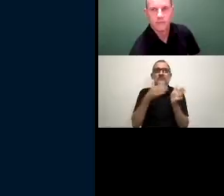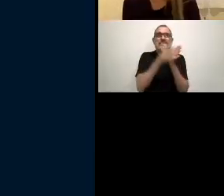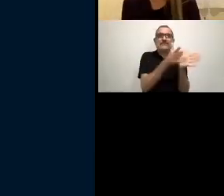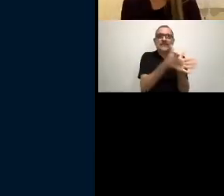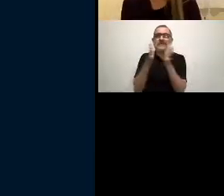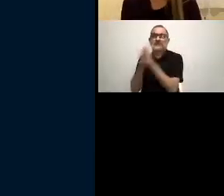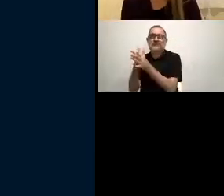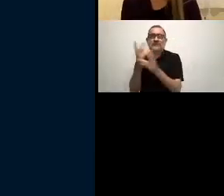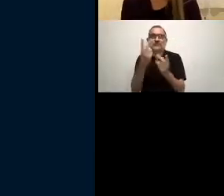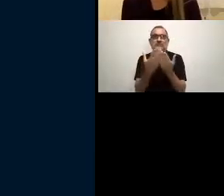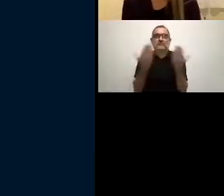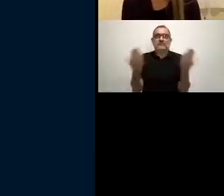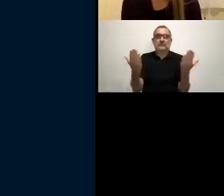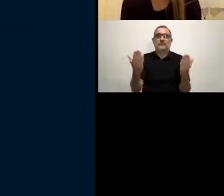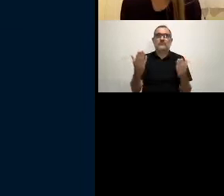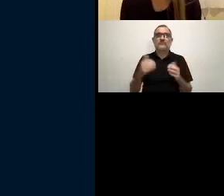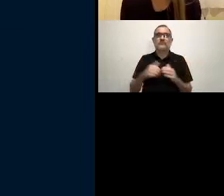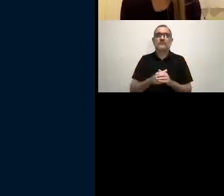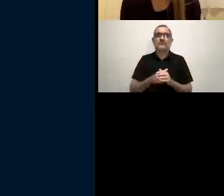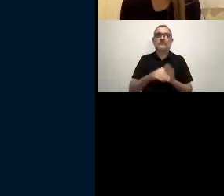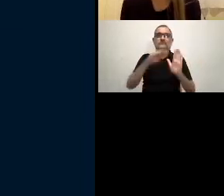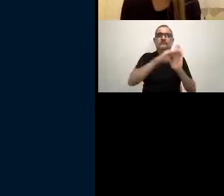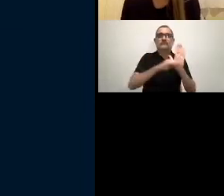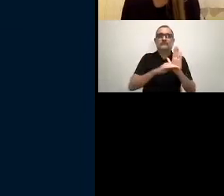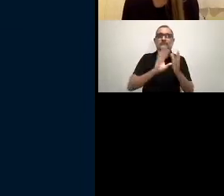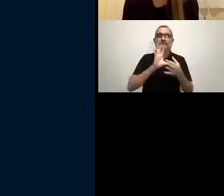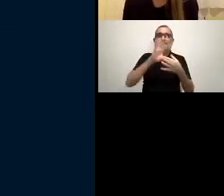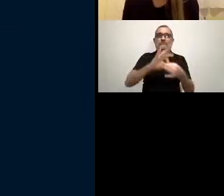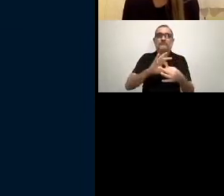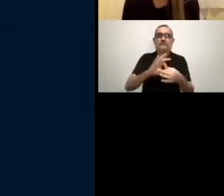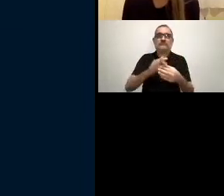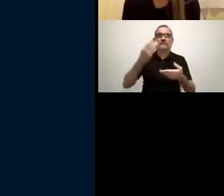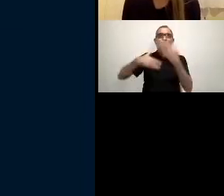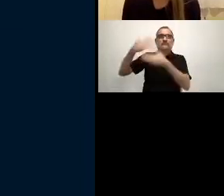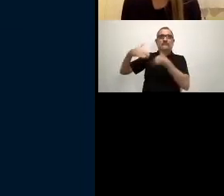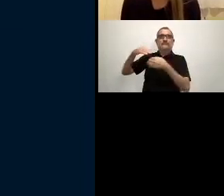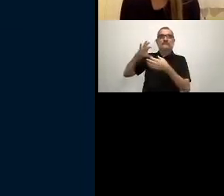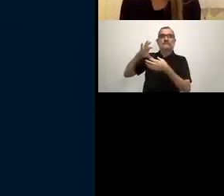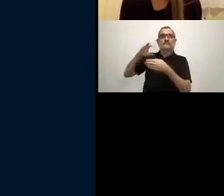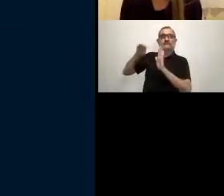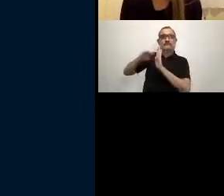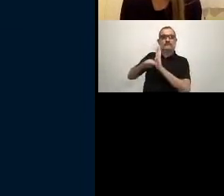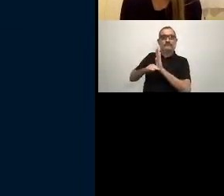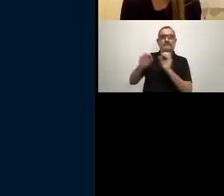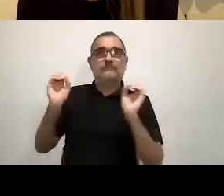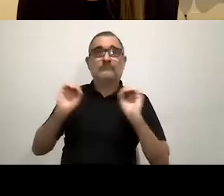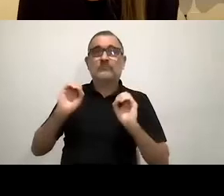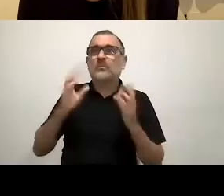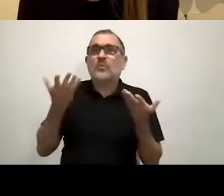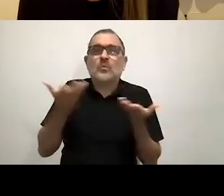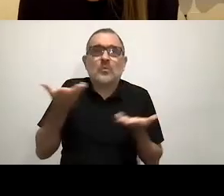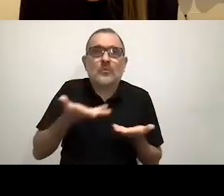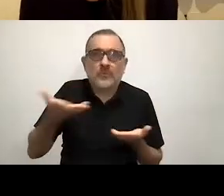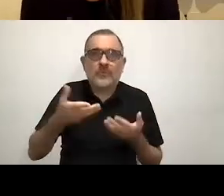and pre-accredited international sign interpreters. And then what happens after you become accredited and what to